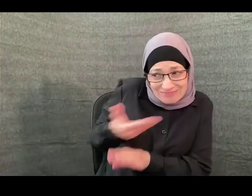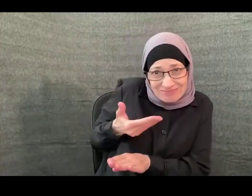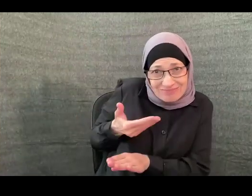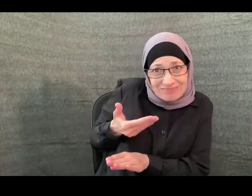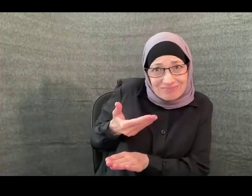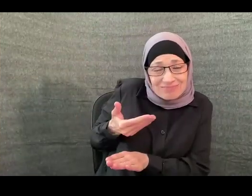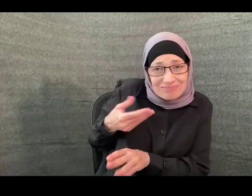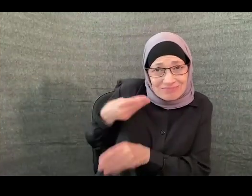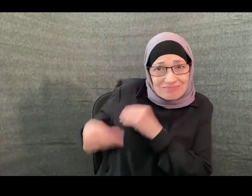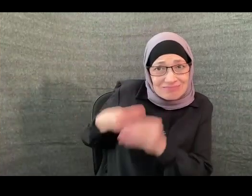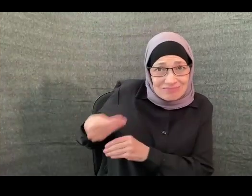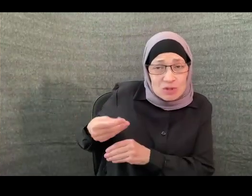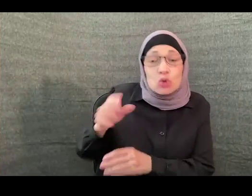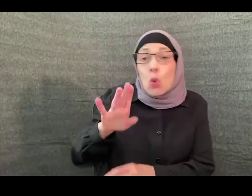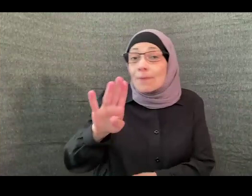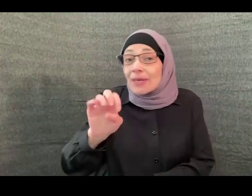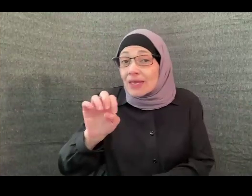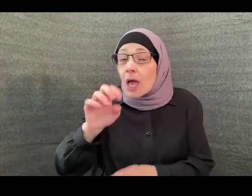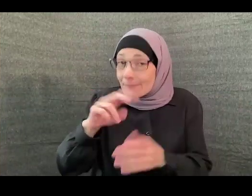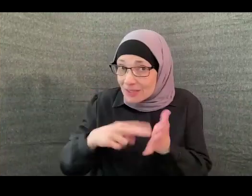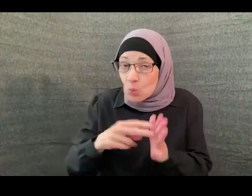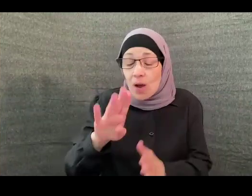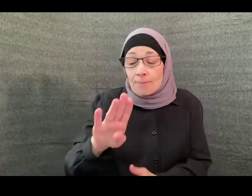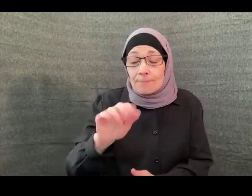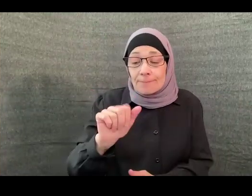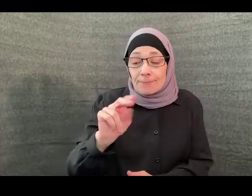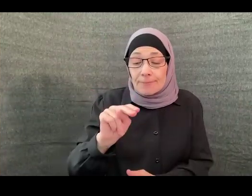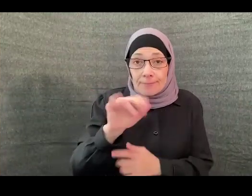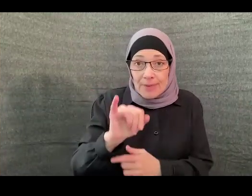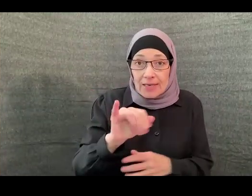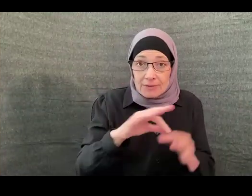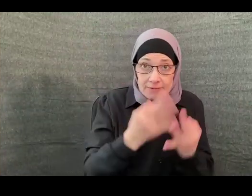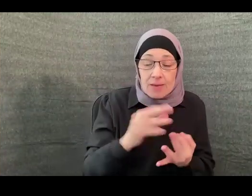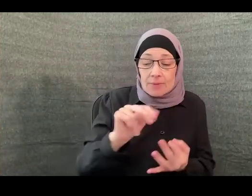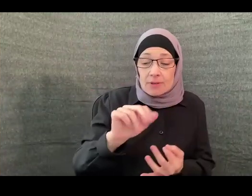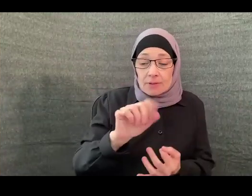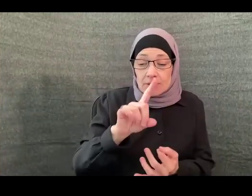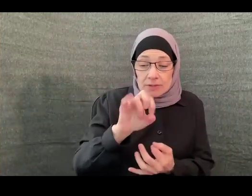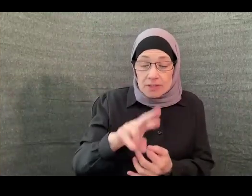meaning Banu Nadir are like Banu Qaynuqa,